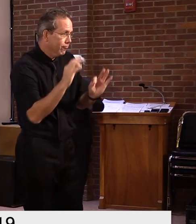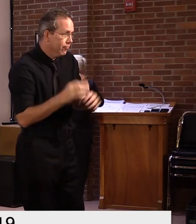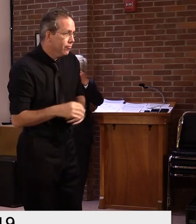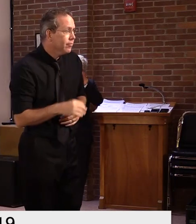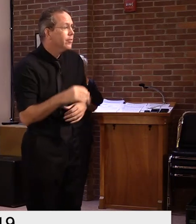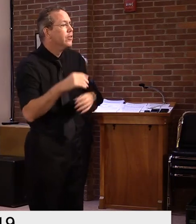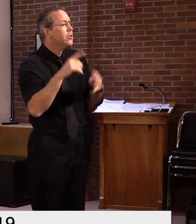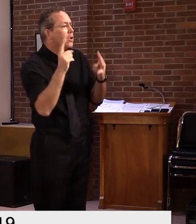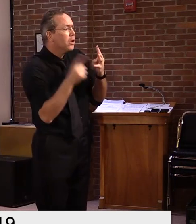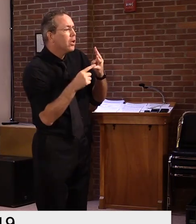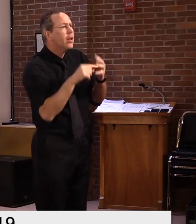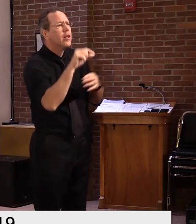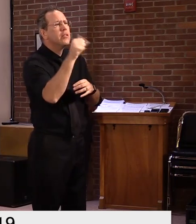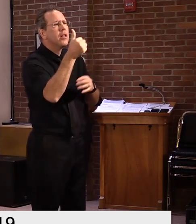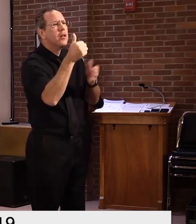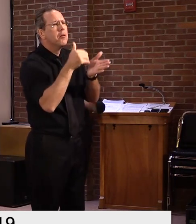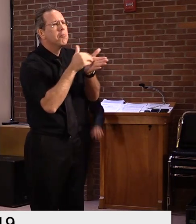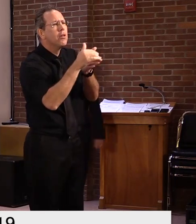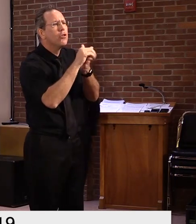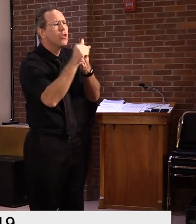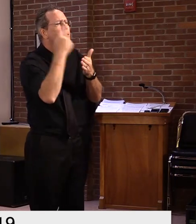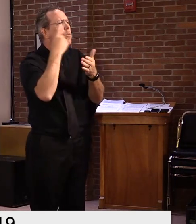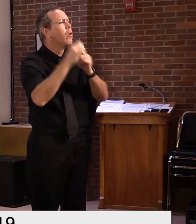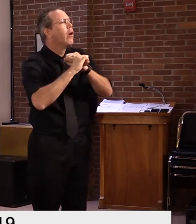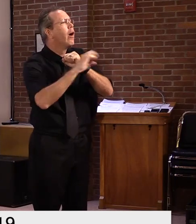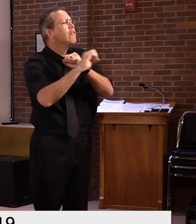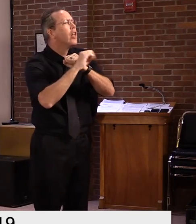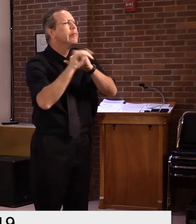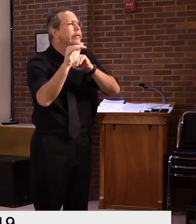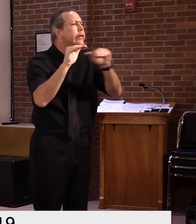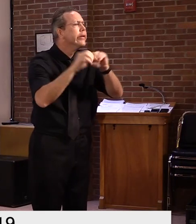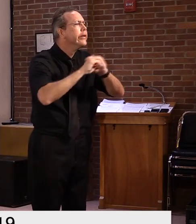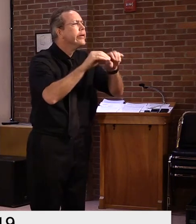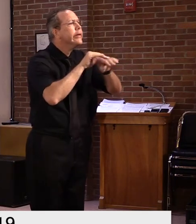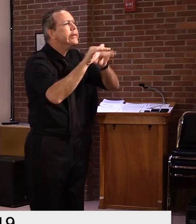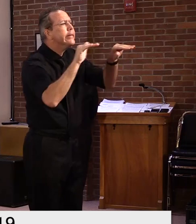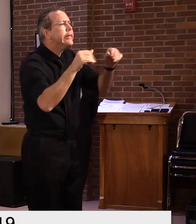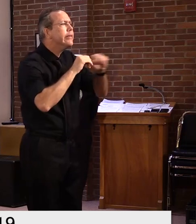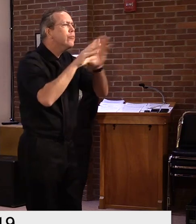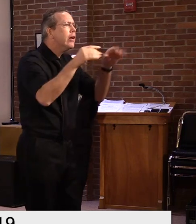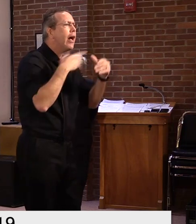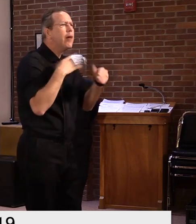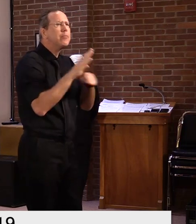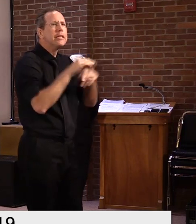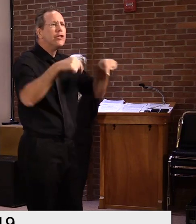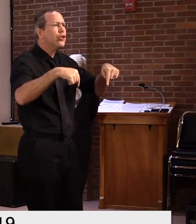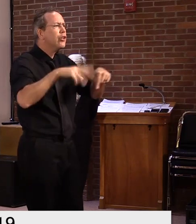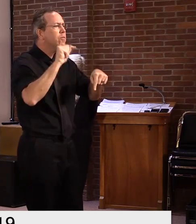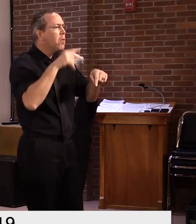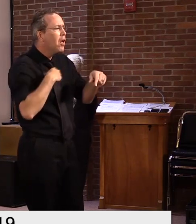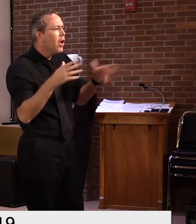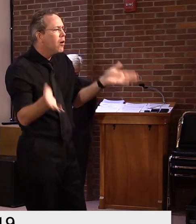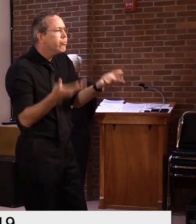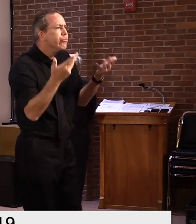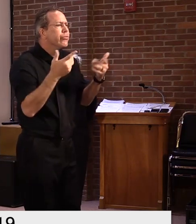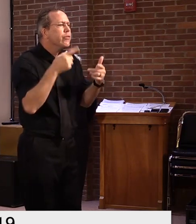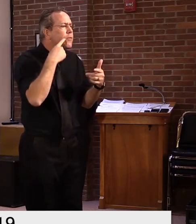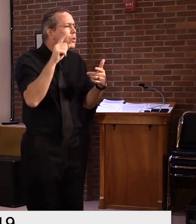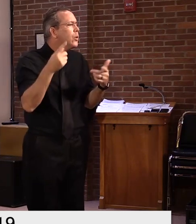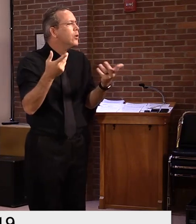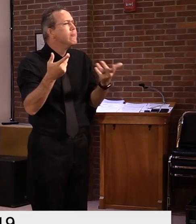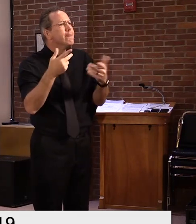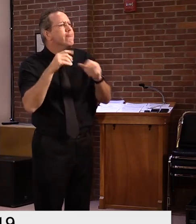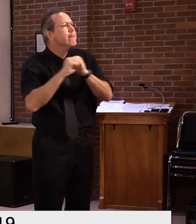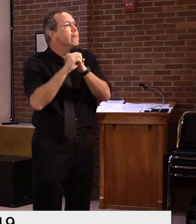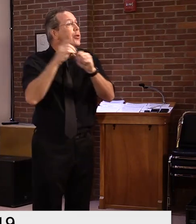will leverage social, earned, and owned media to attract visitors from safe regions for the fall foliage and